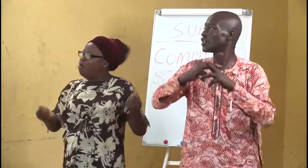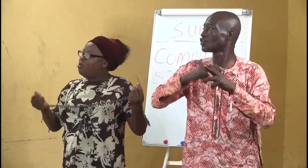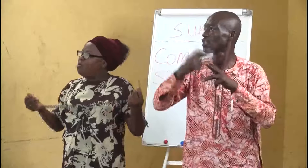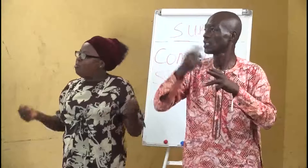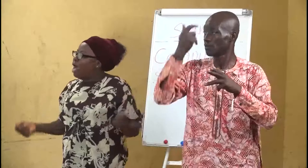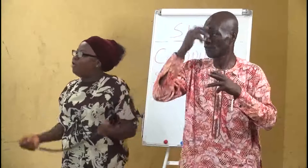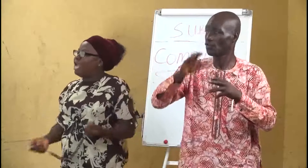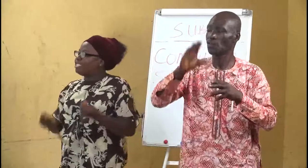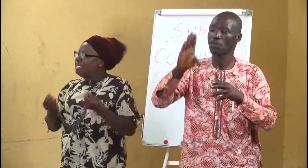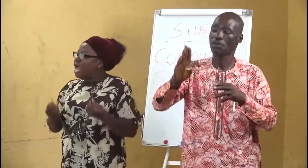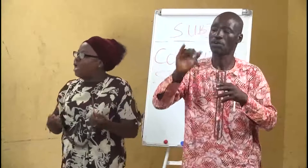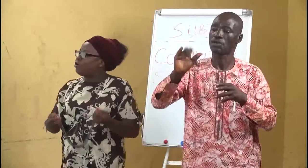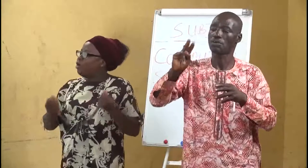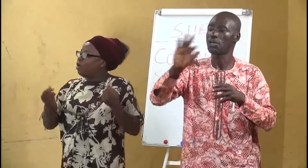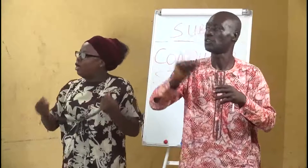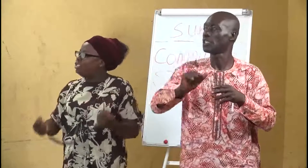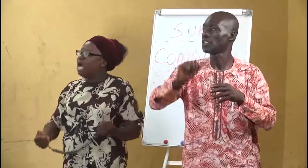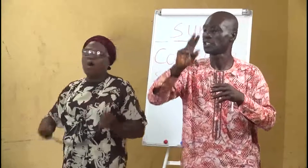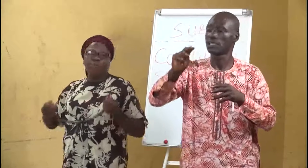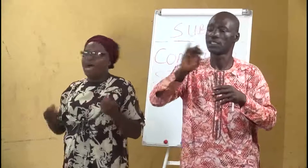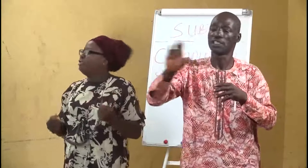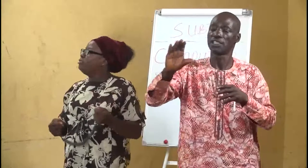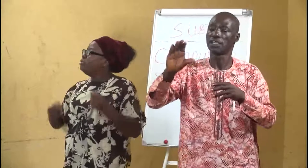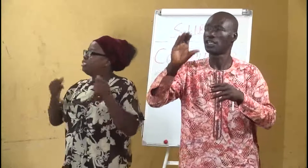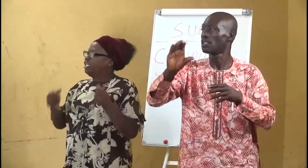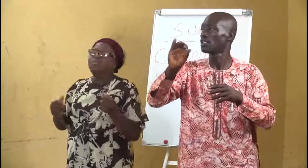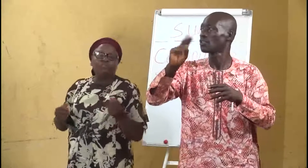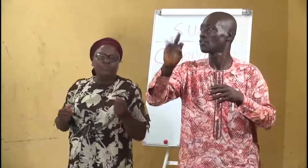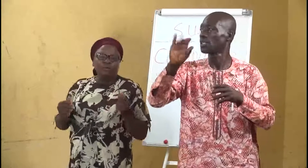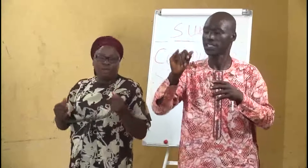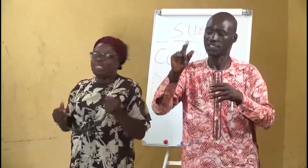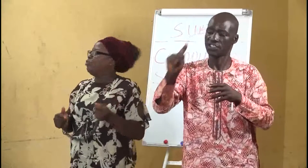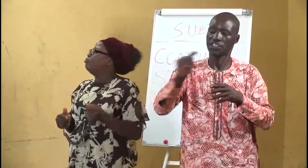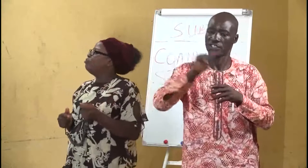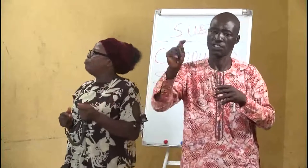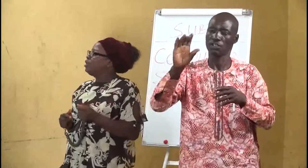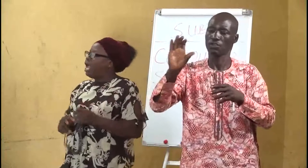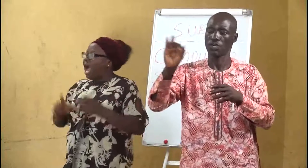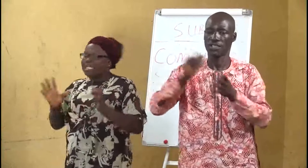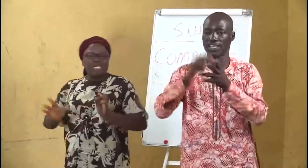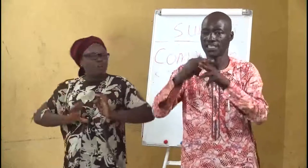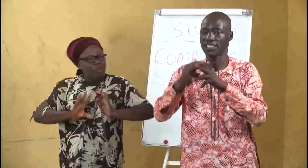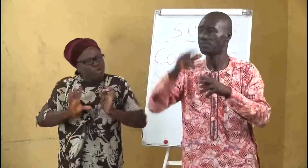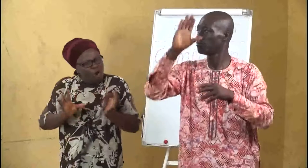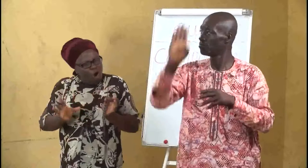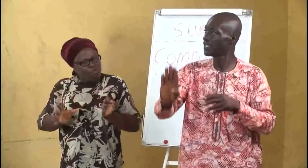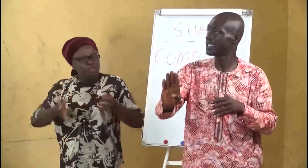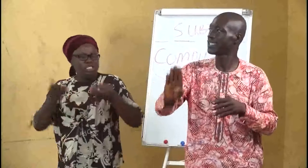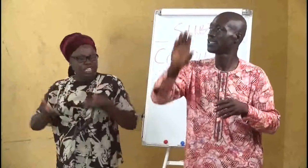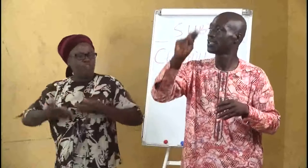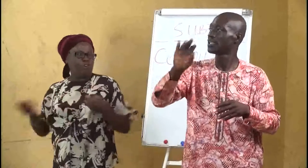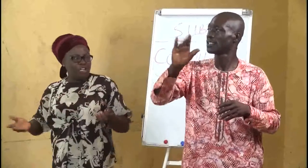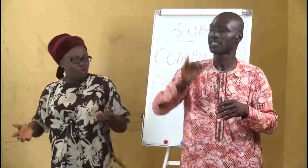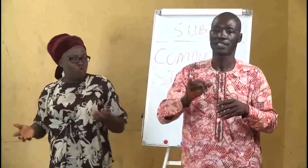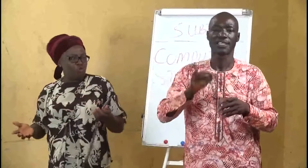for Bayonet Nerve Conserving T connector. And this is commonly called